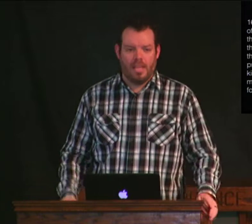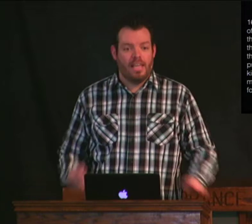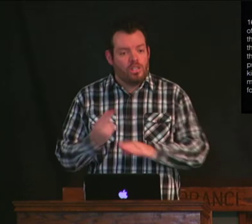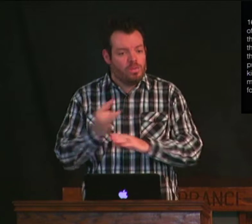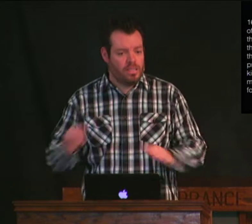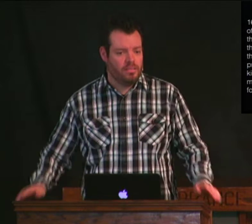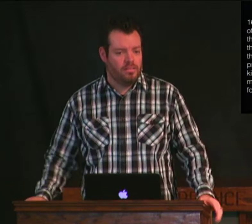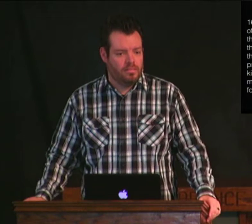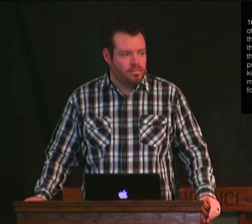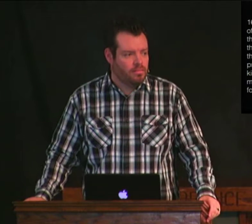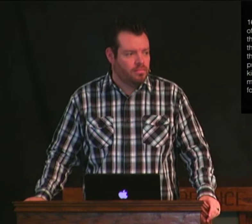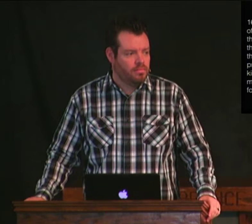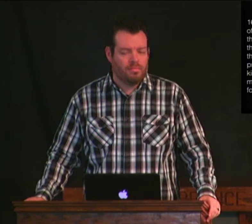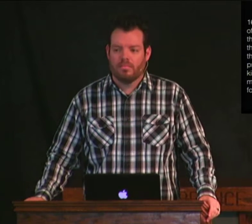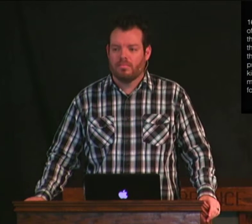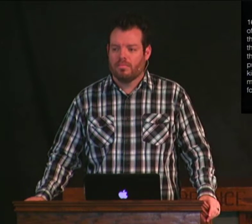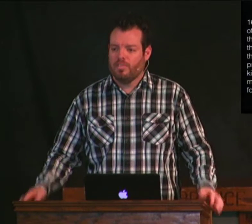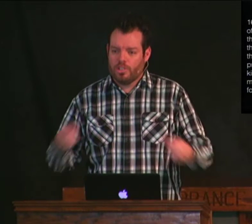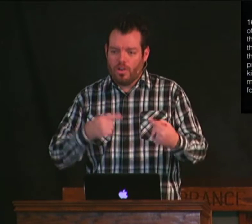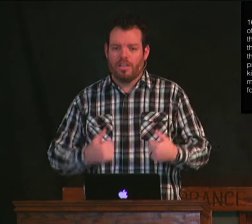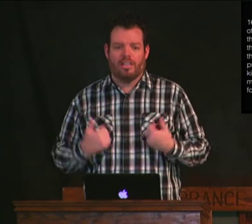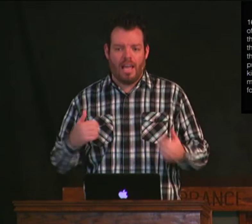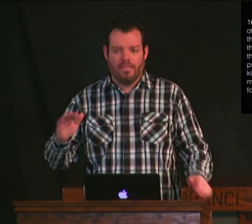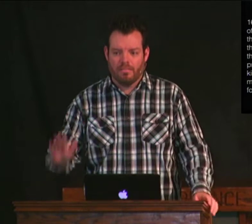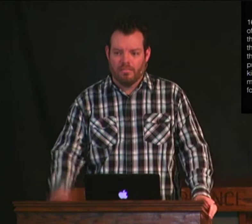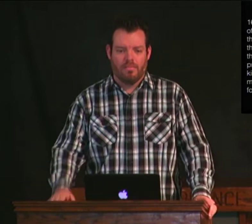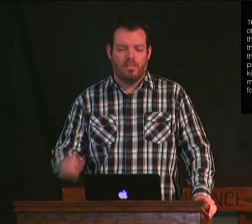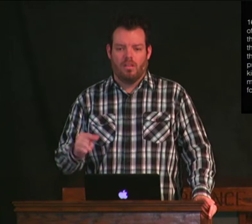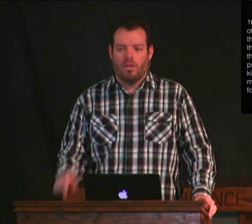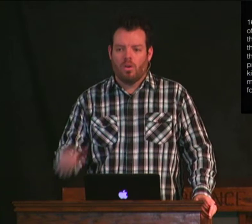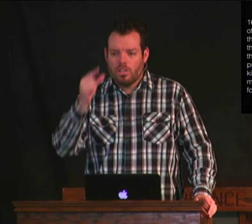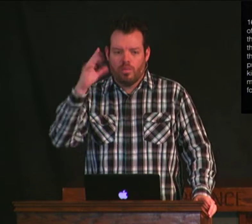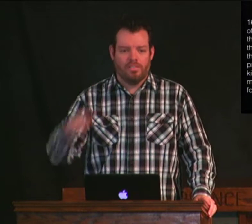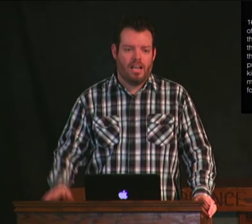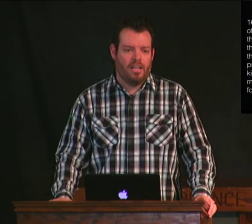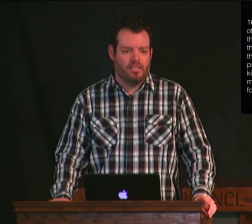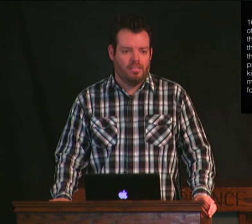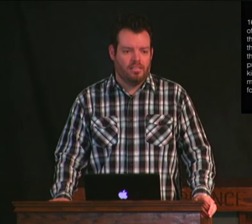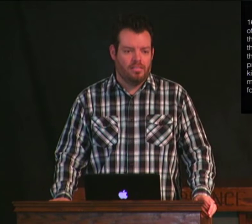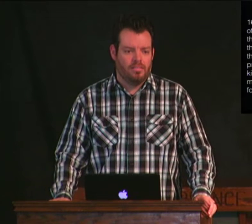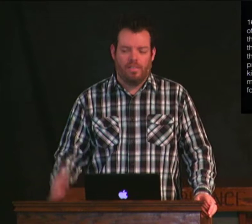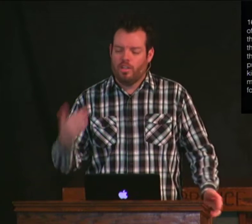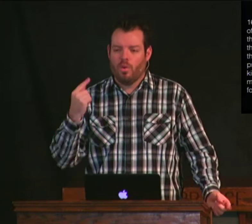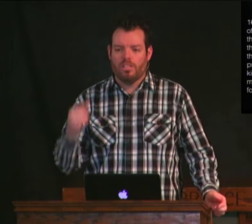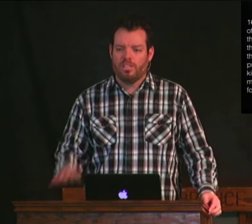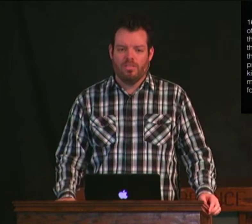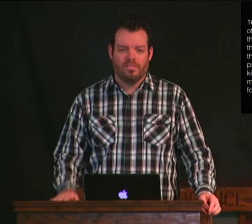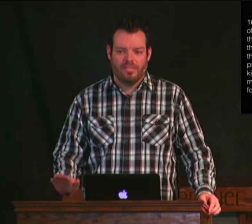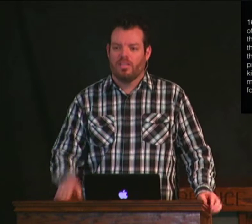And use it. If you're struggling in life, go to the Word of God. If you don't know what to do, go